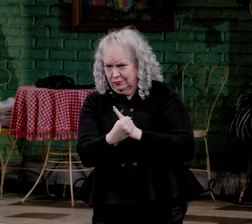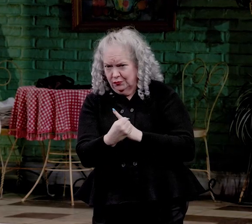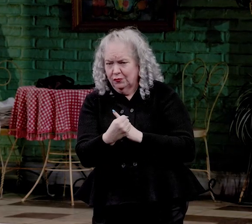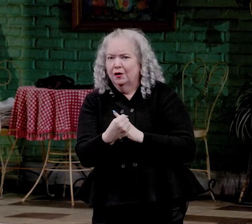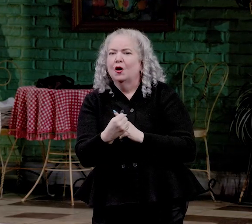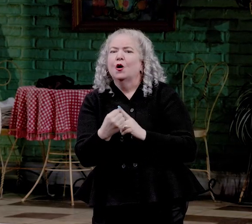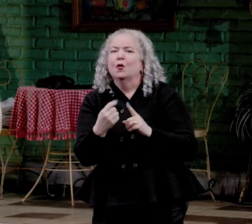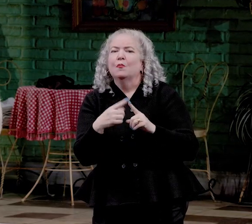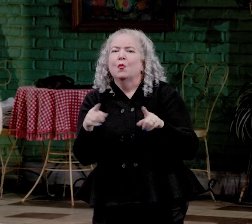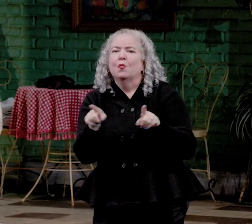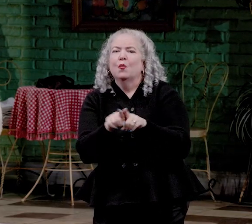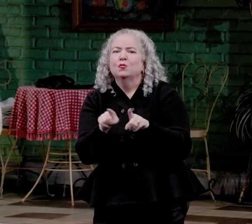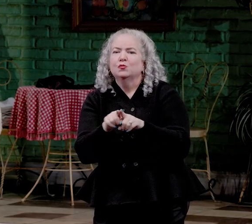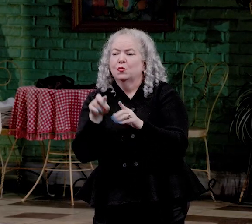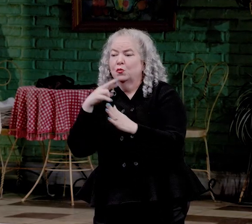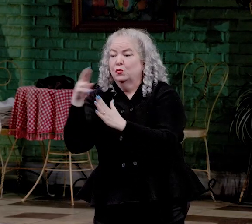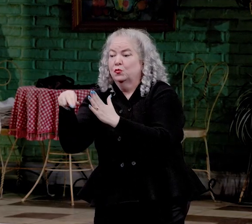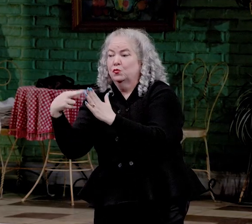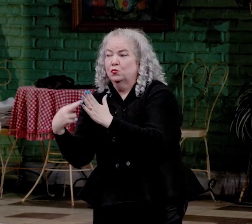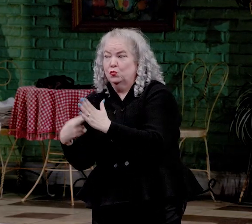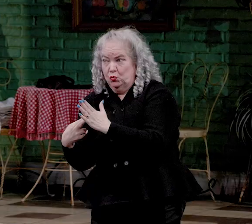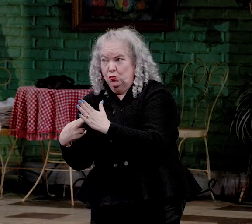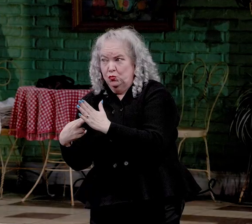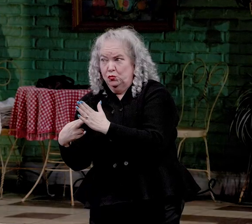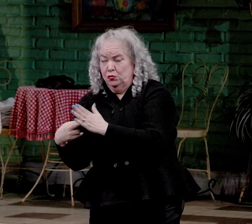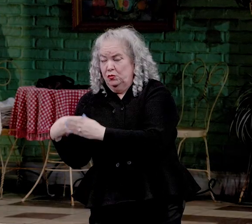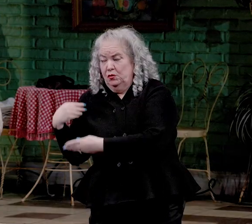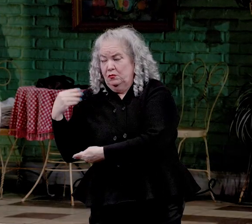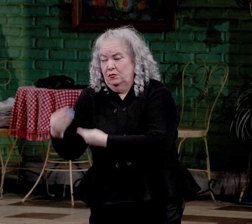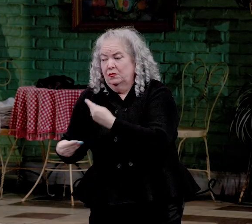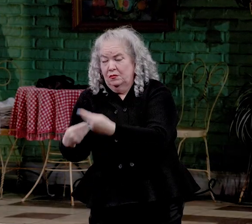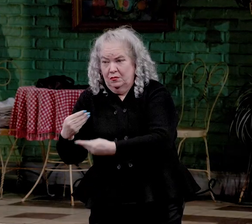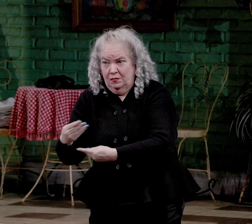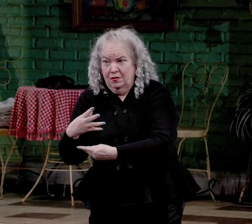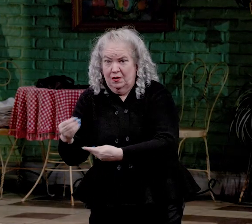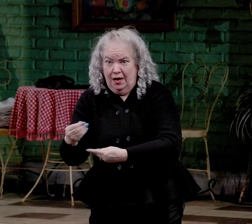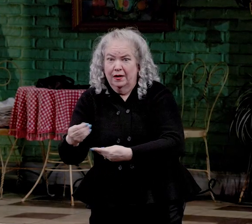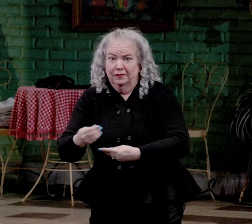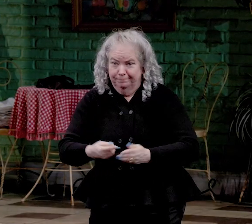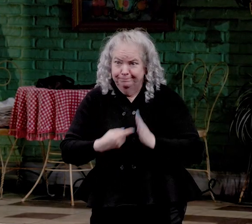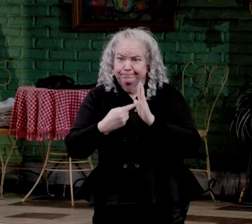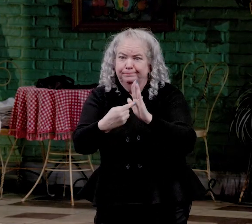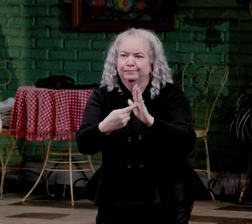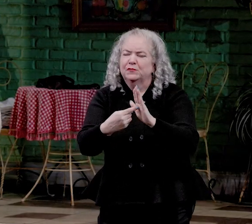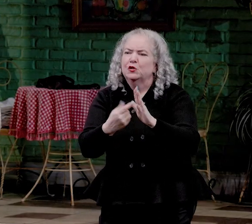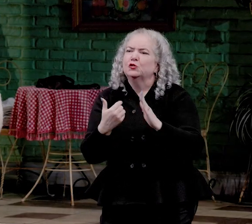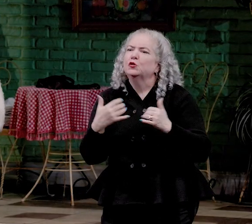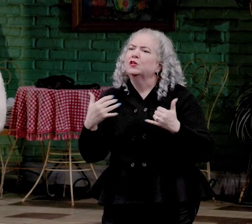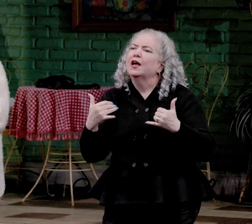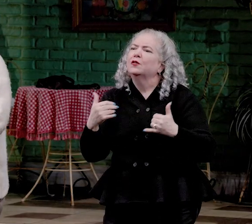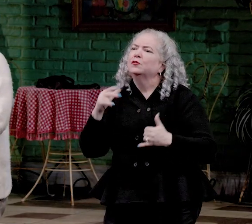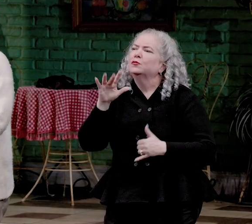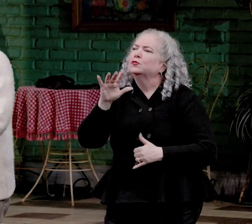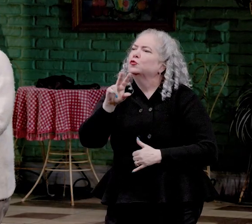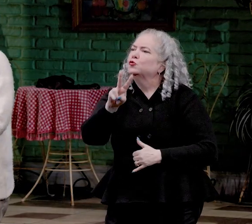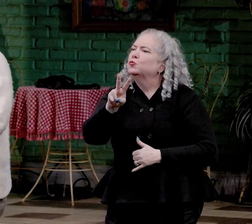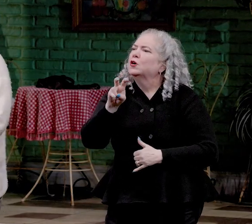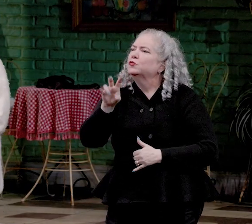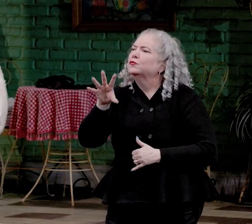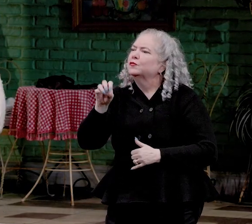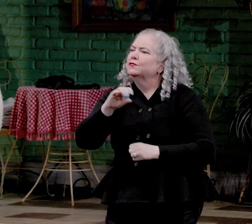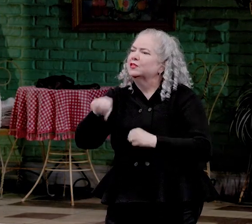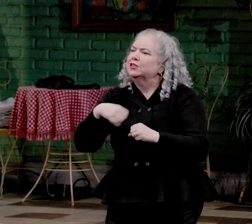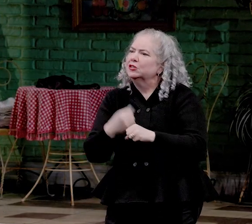the roles that they inherit and perform. So as we mark the 250 years of this American